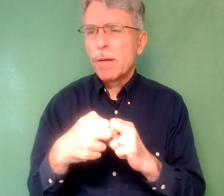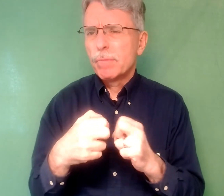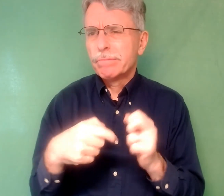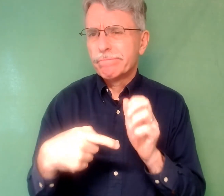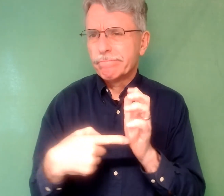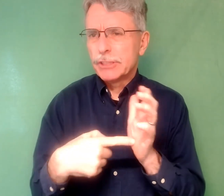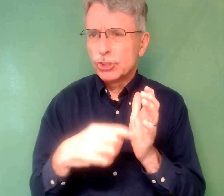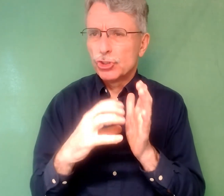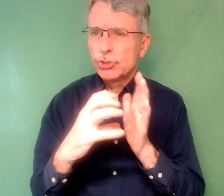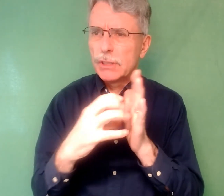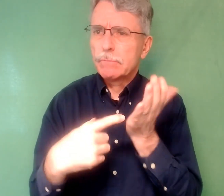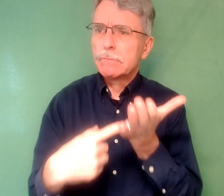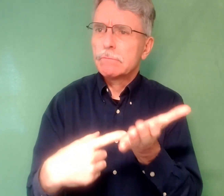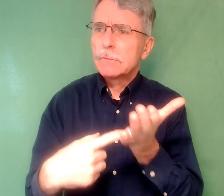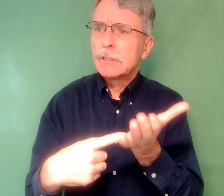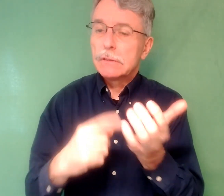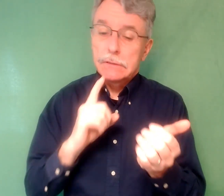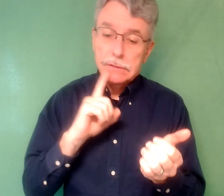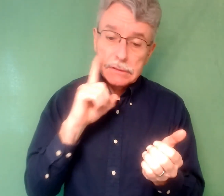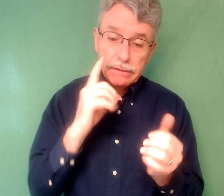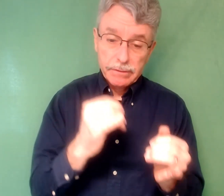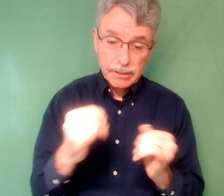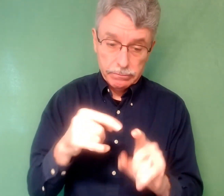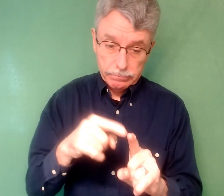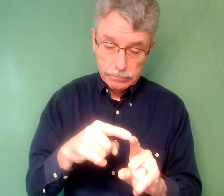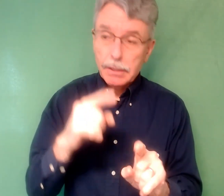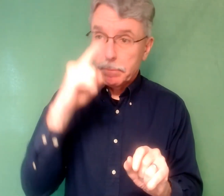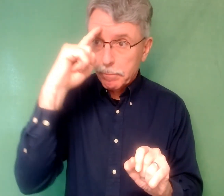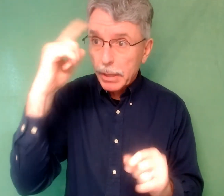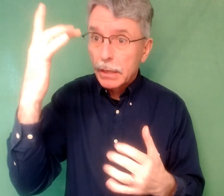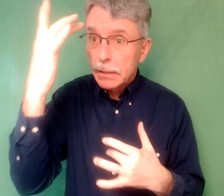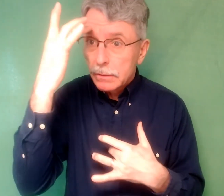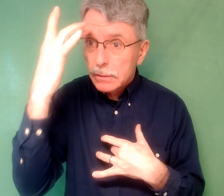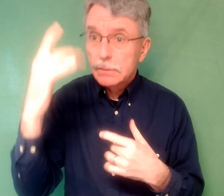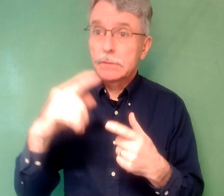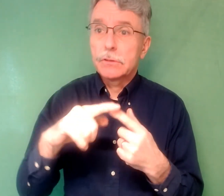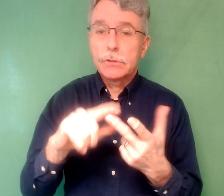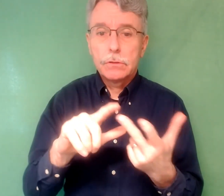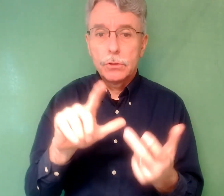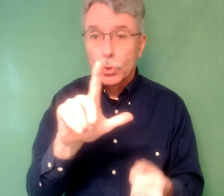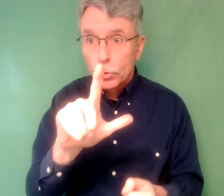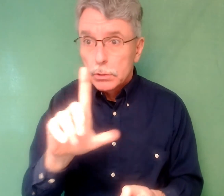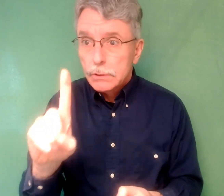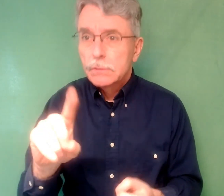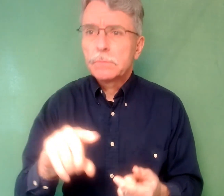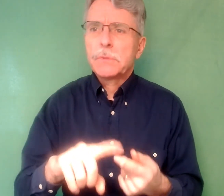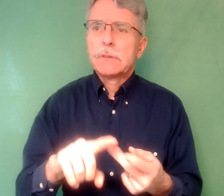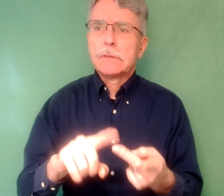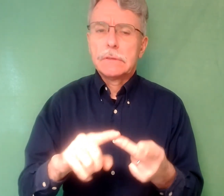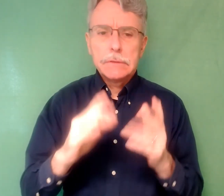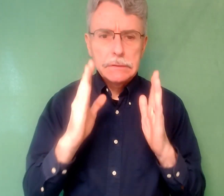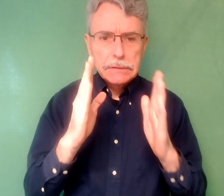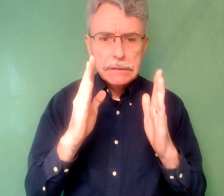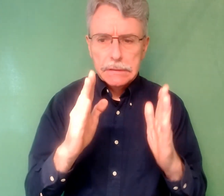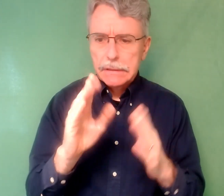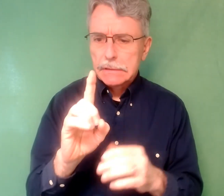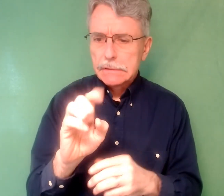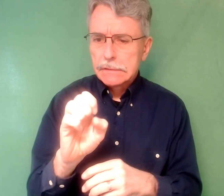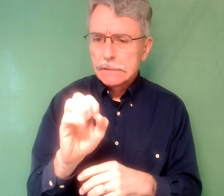prison staff regarding communication with deaf individuals. The authors express their concern that a lack of understanding and